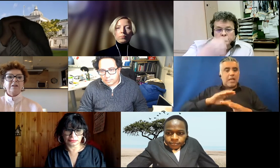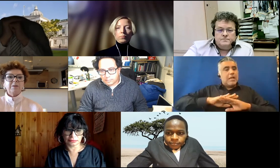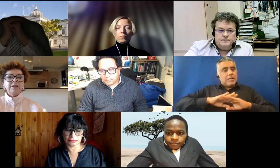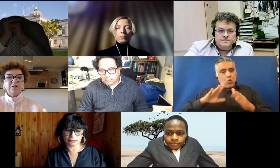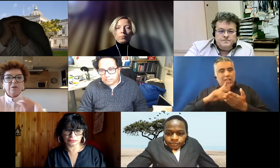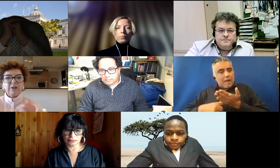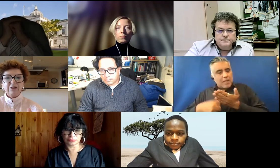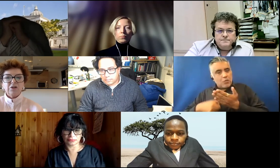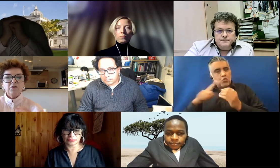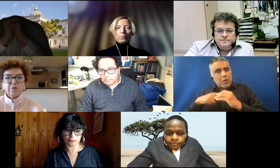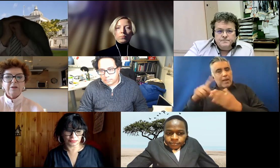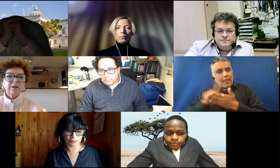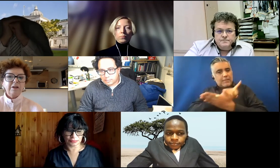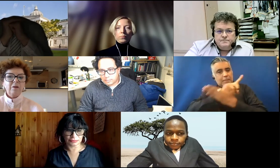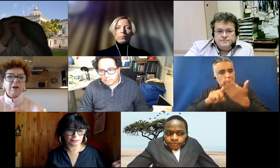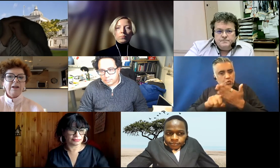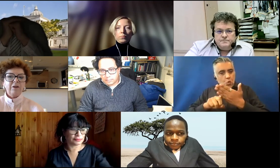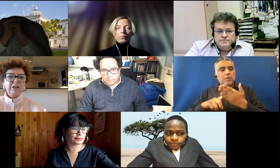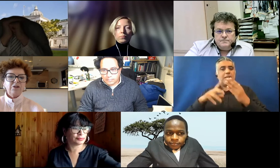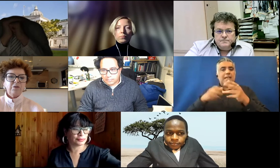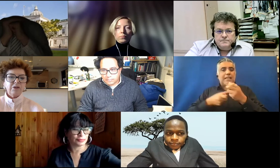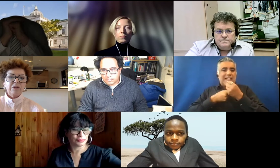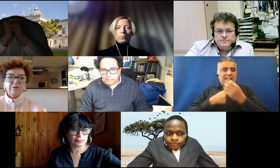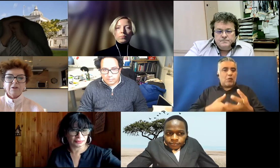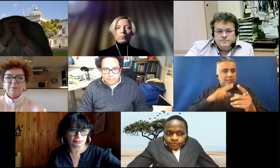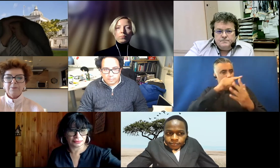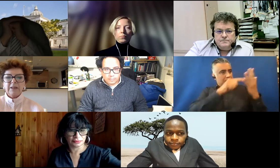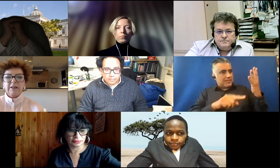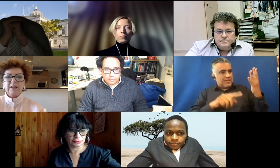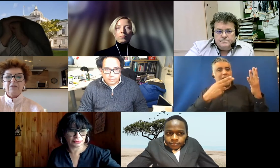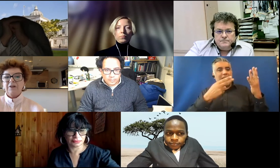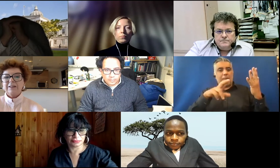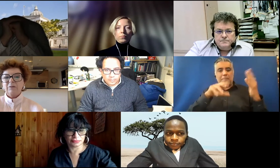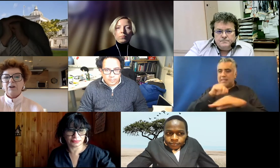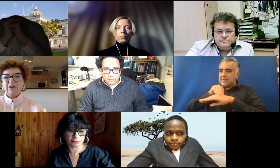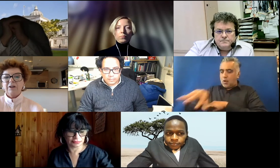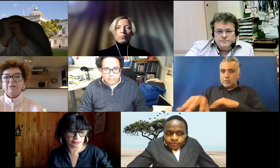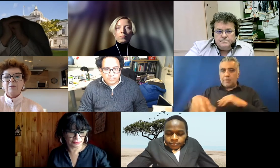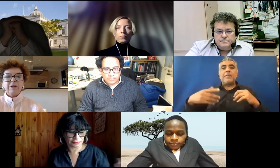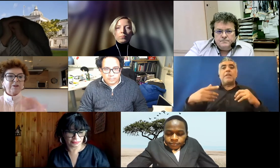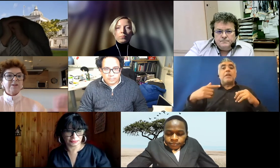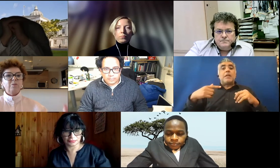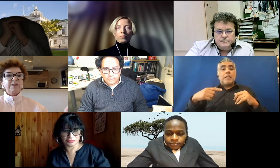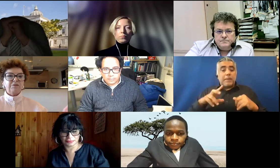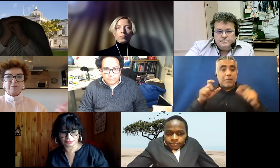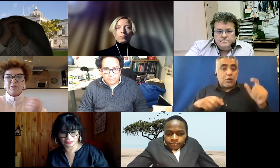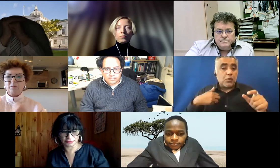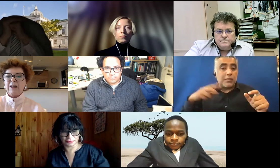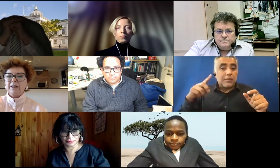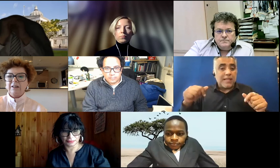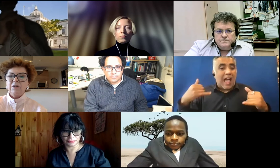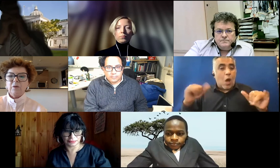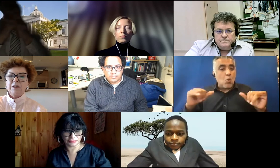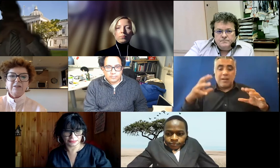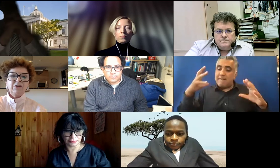discussing the disability discrimination triggered by how these tools are used. In fact, I would argue disabled people are so missing from this